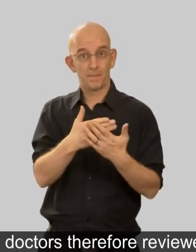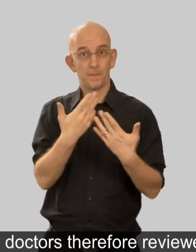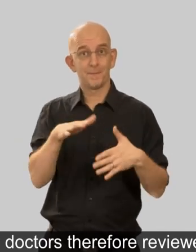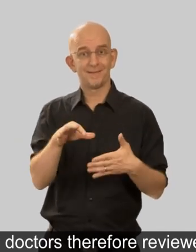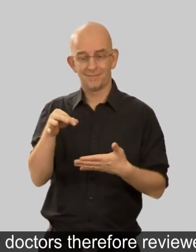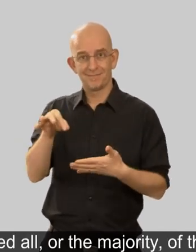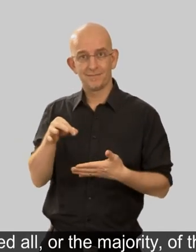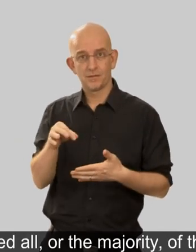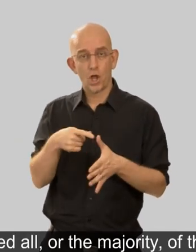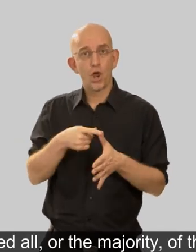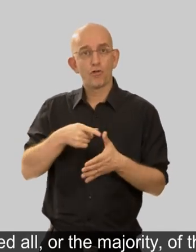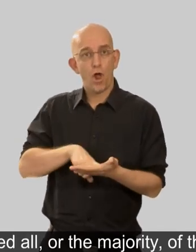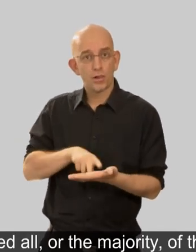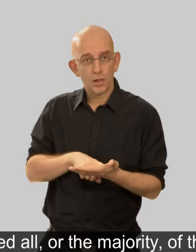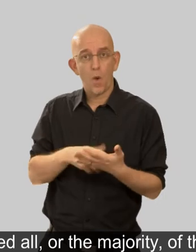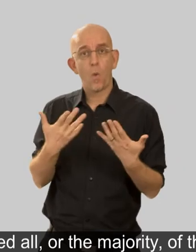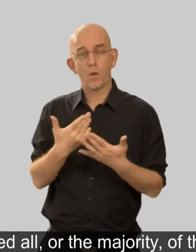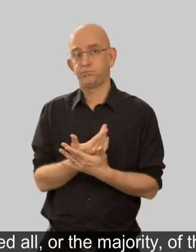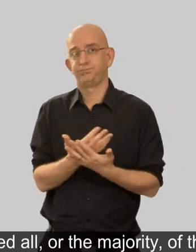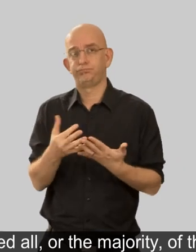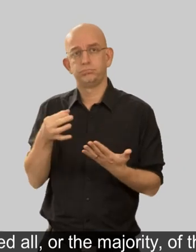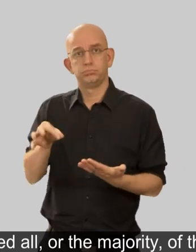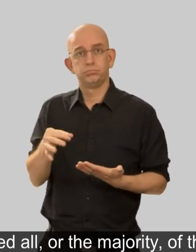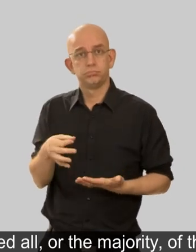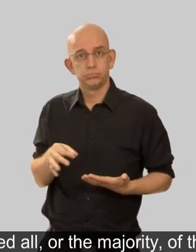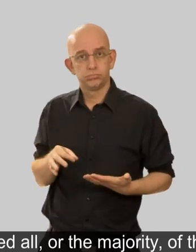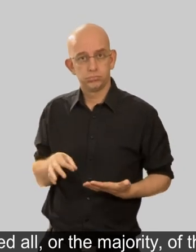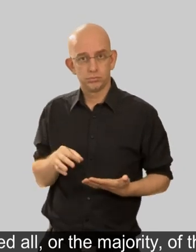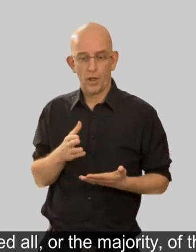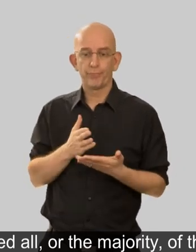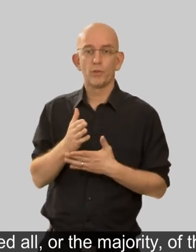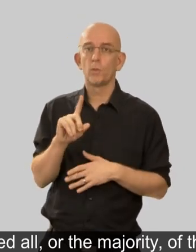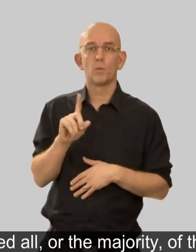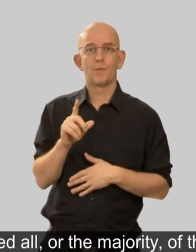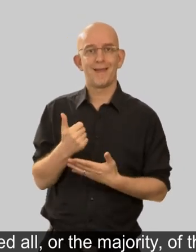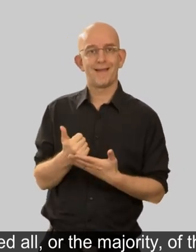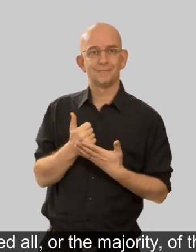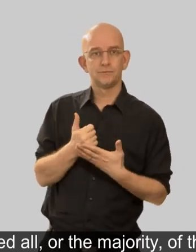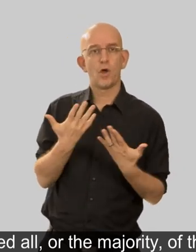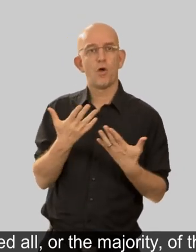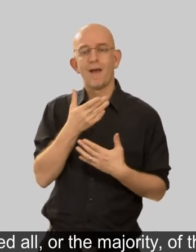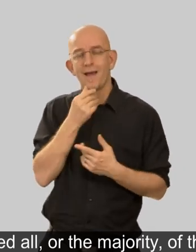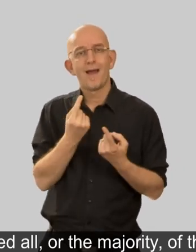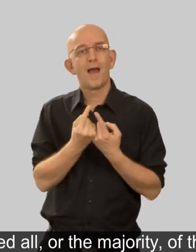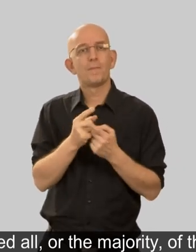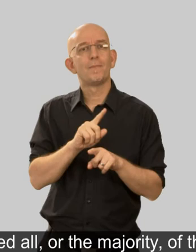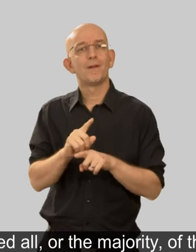where claimants scored all or the majority of their points due to aids